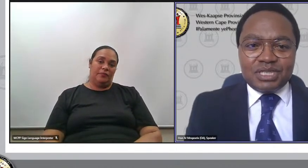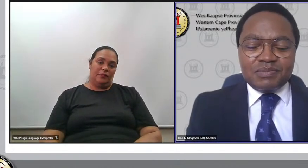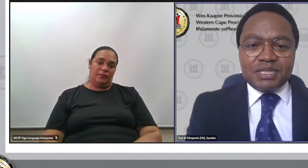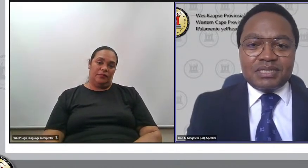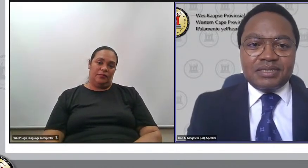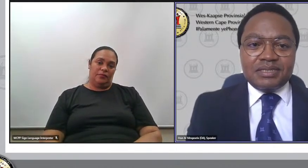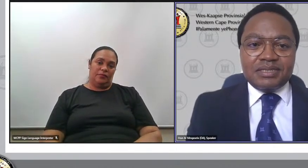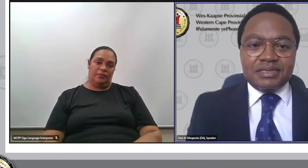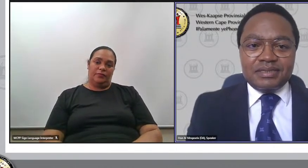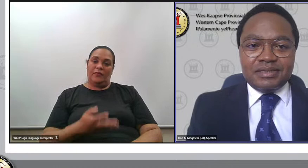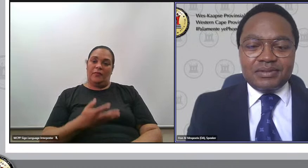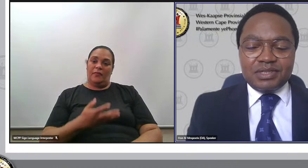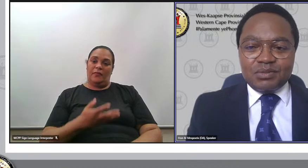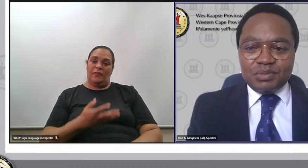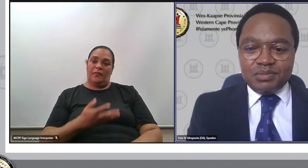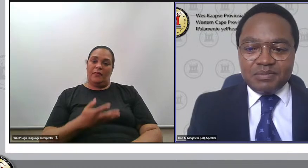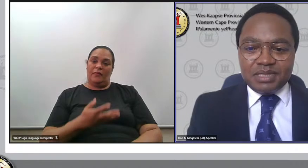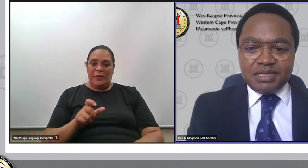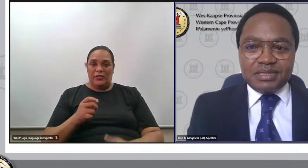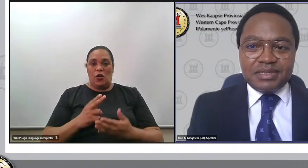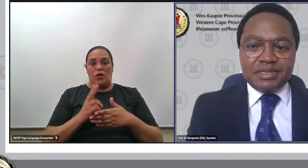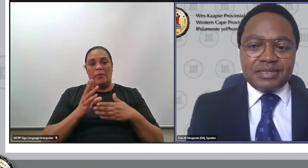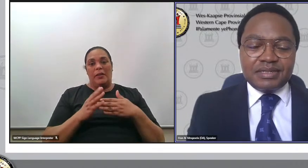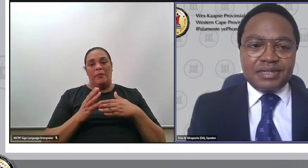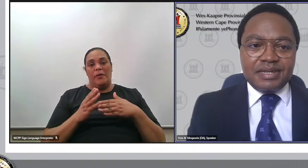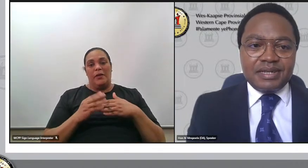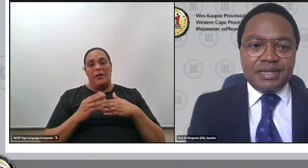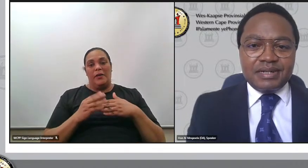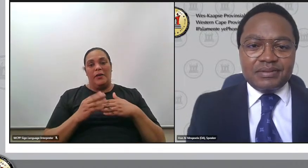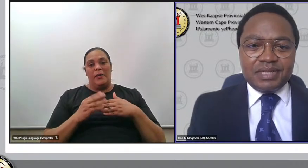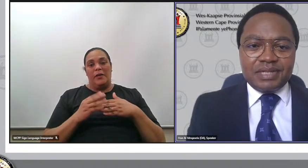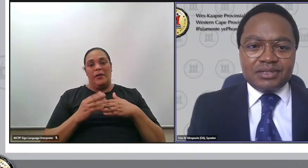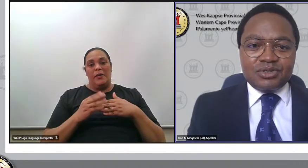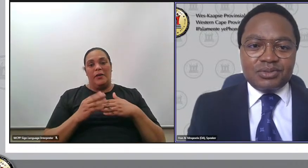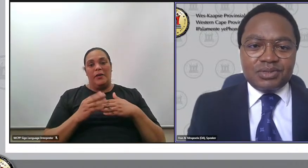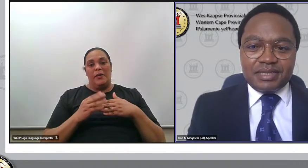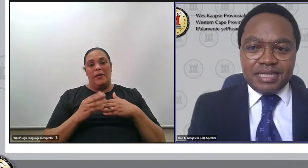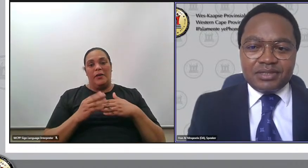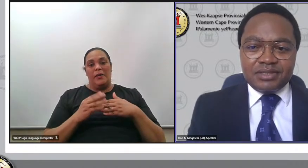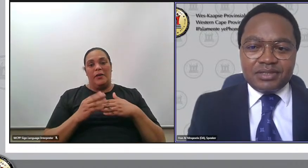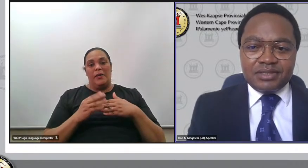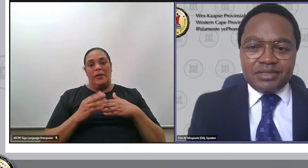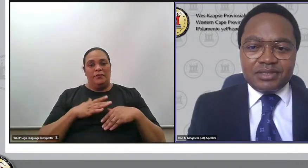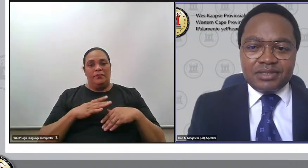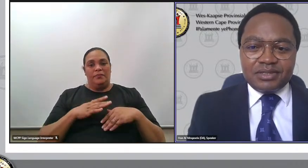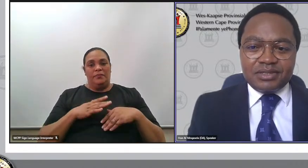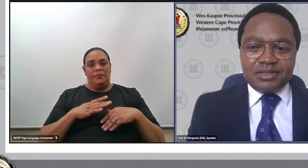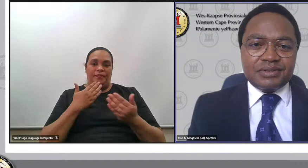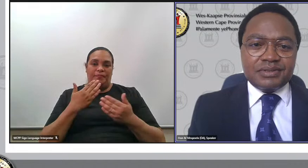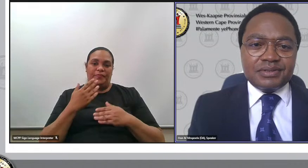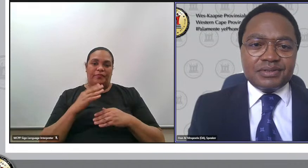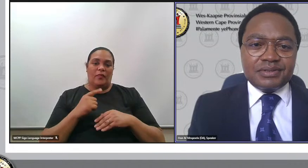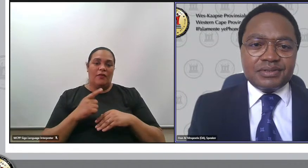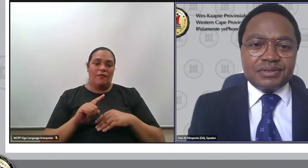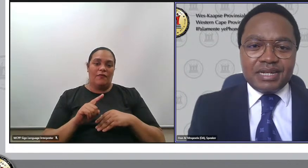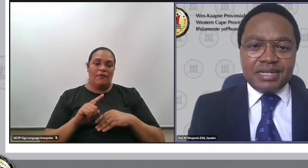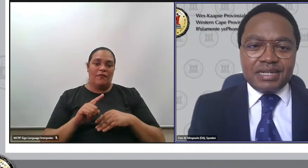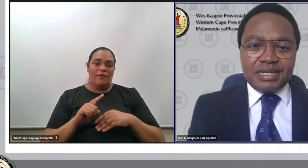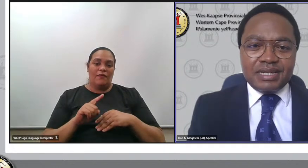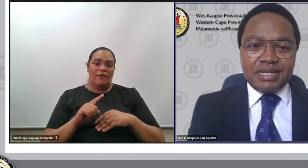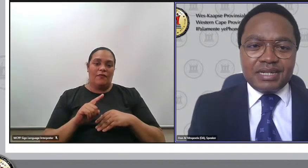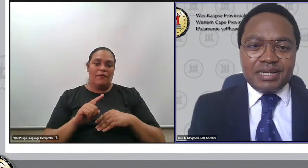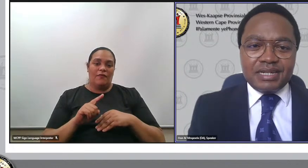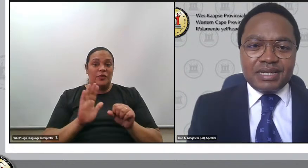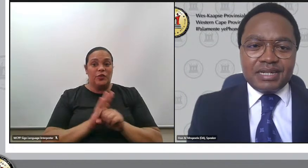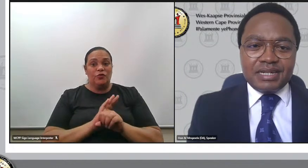Madam Chairperson, the honourable members, I'd like to really thank you for the thorough,